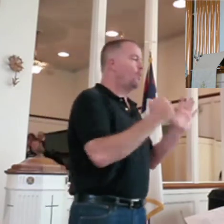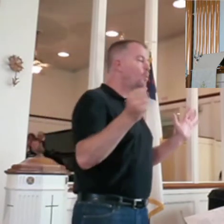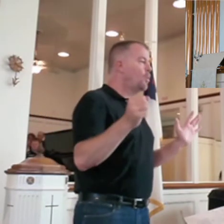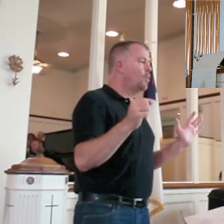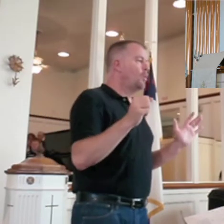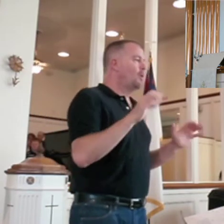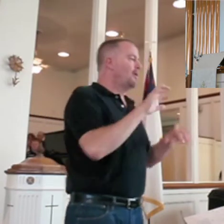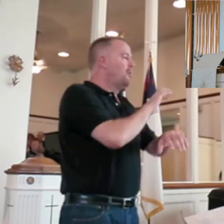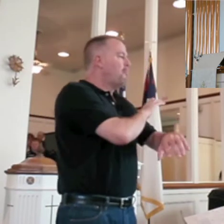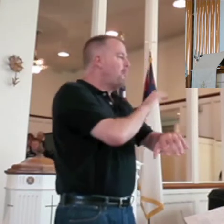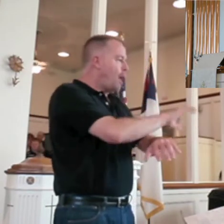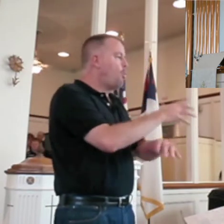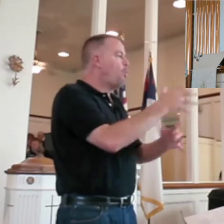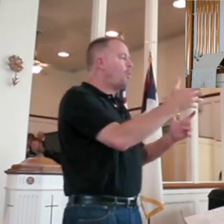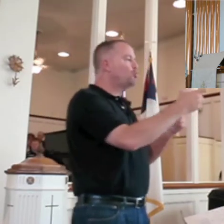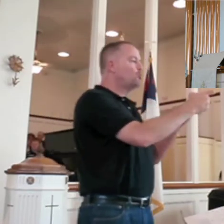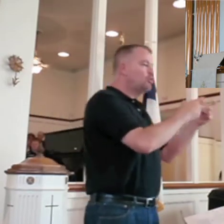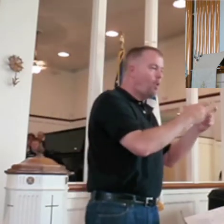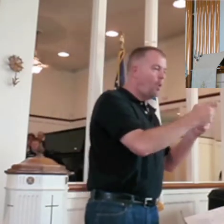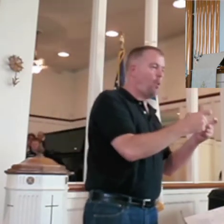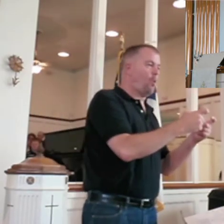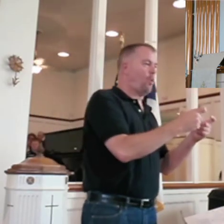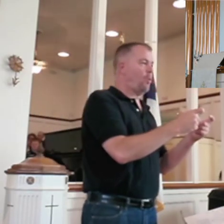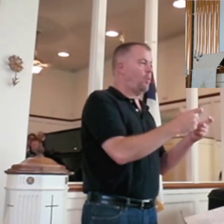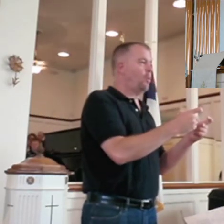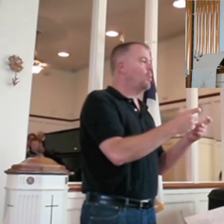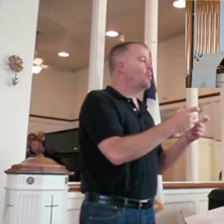Power tends to want to do that.